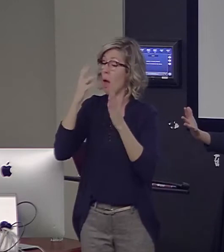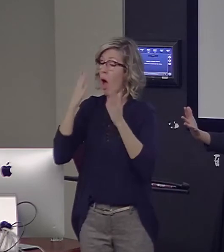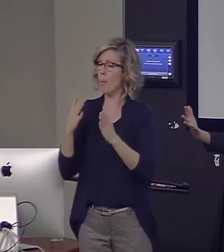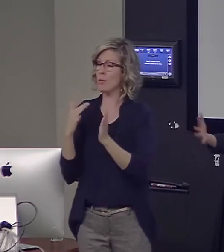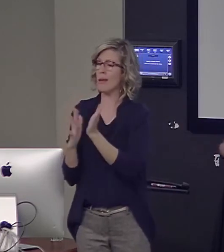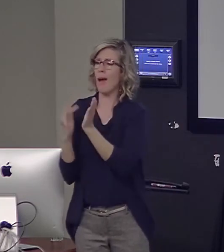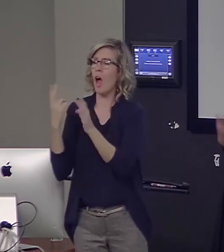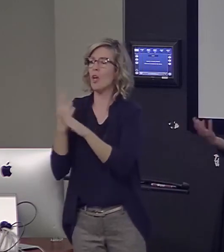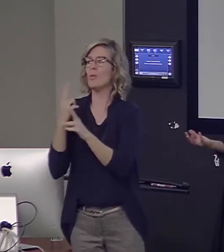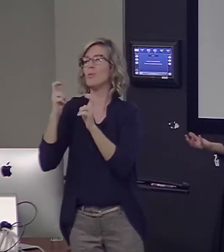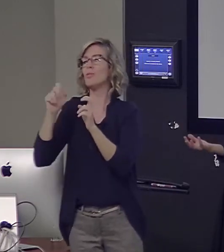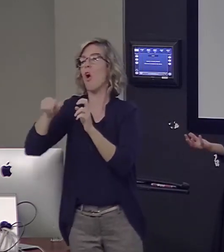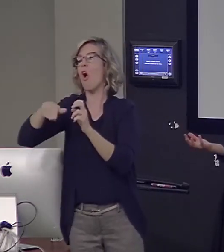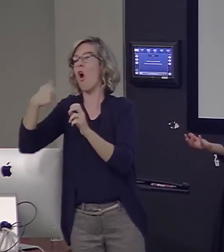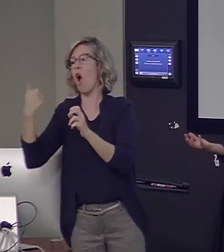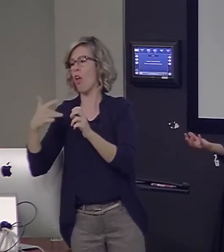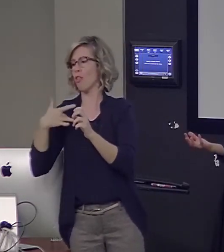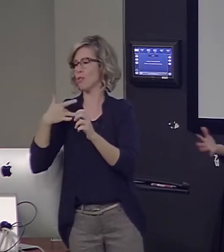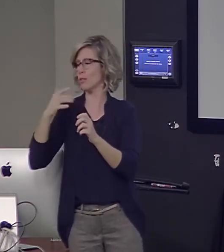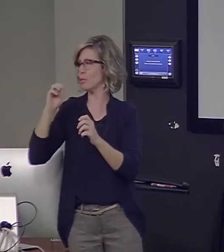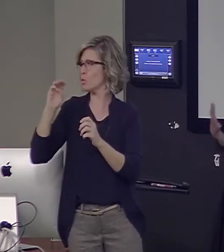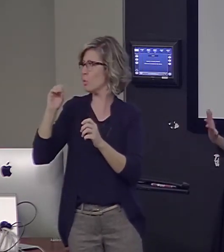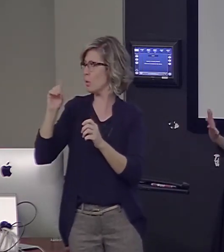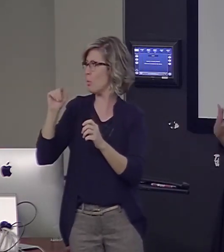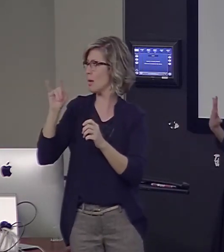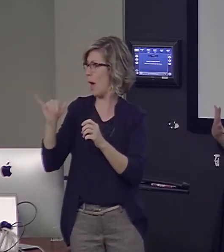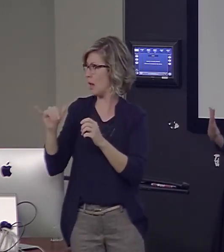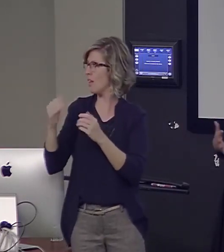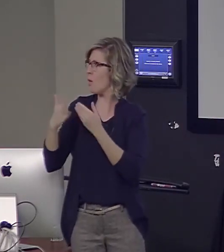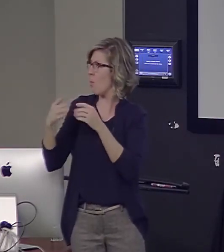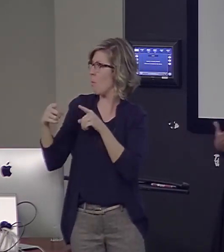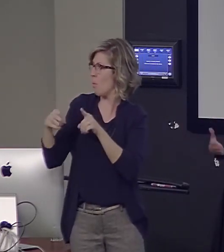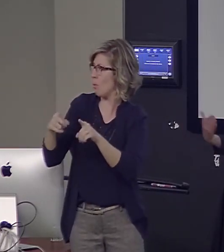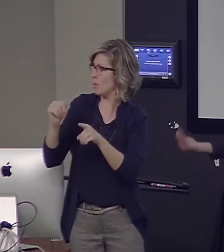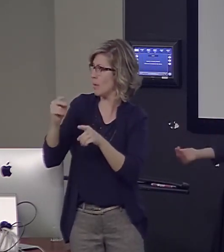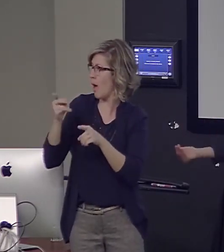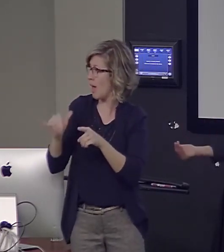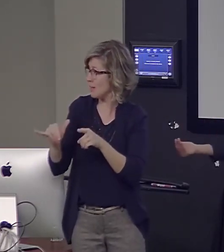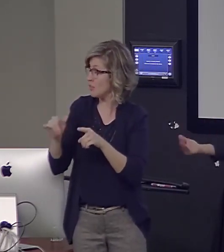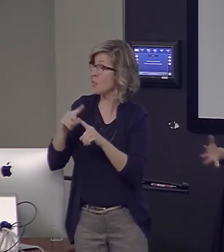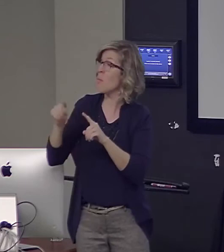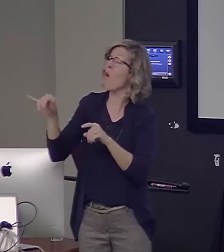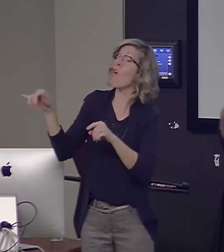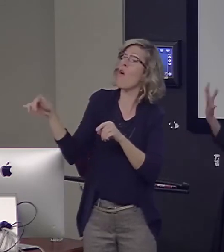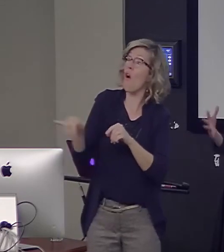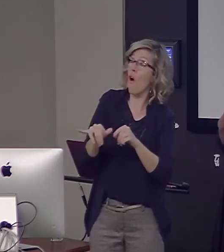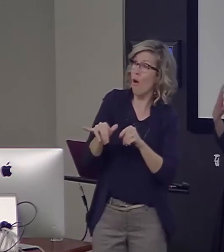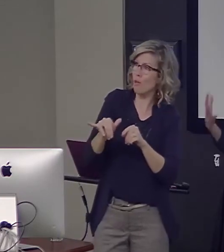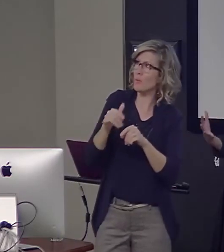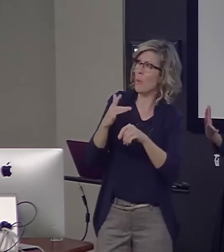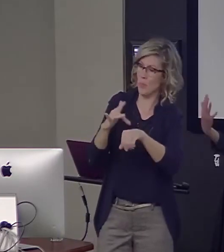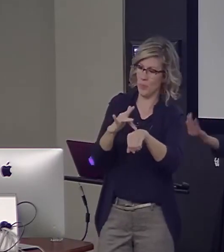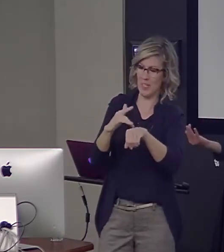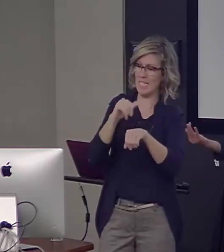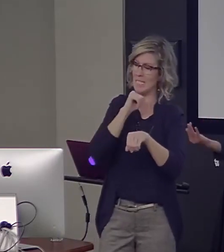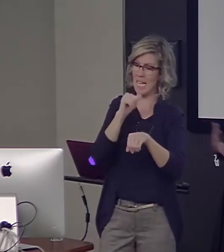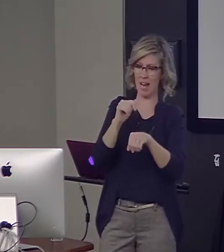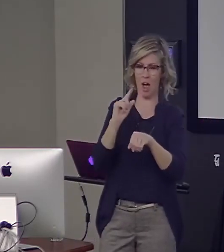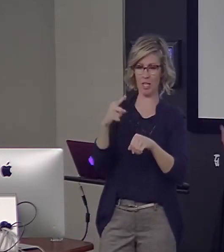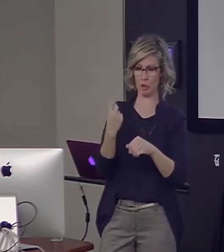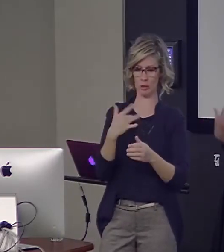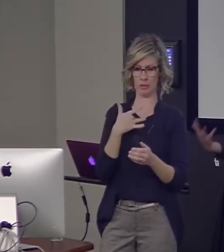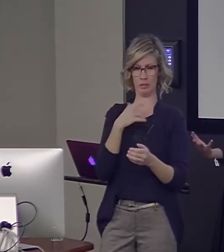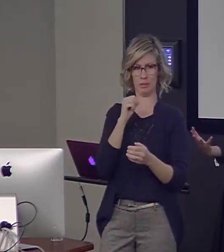sensory modalities. But then on the other hand, intensity is not necessarily just a sensory thing. It's just a general cognitive way